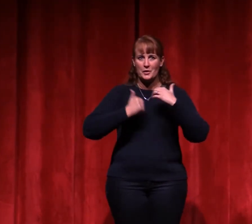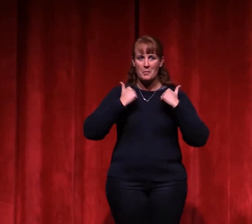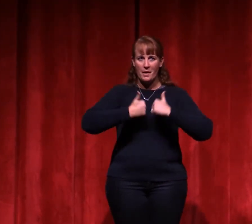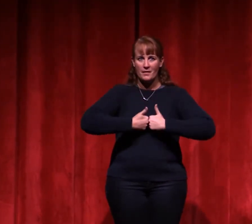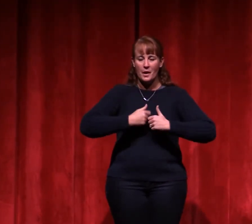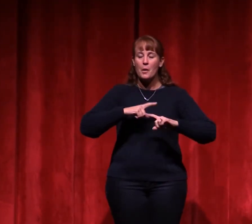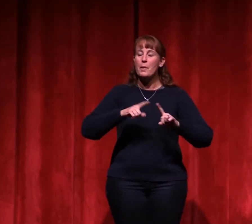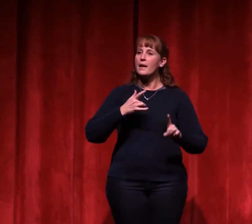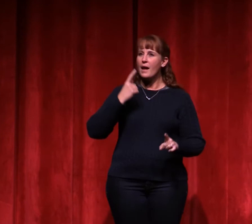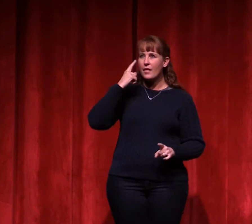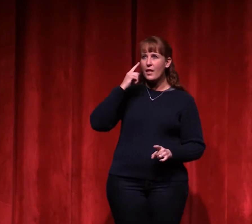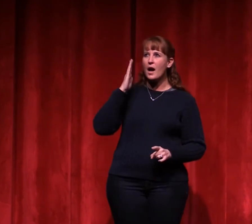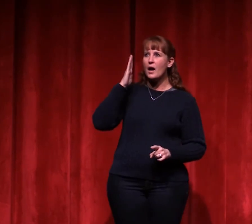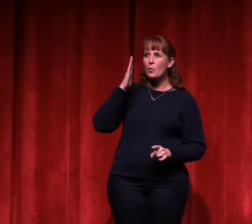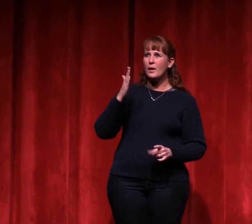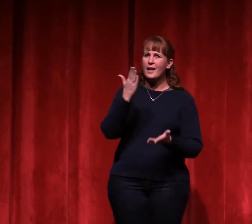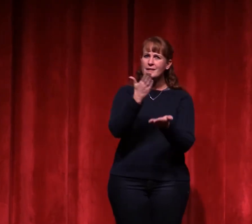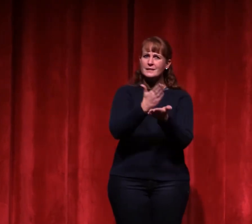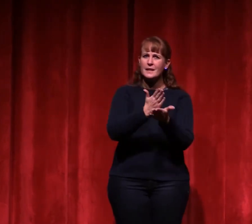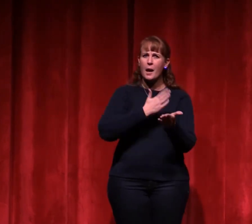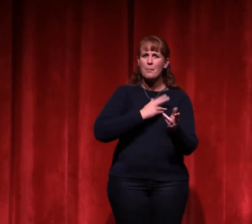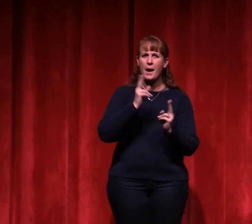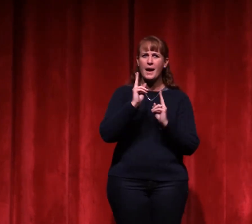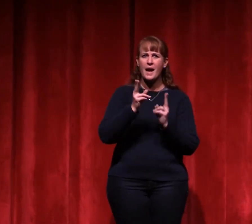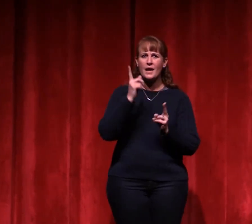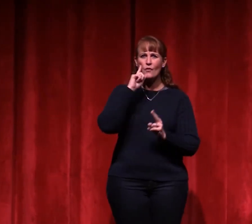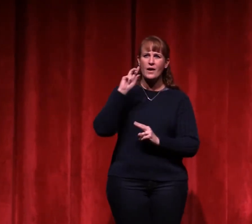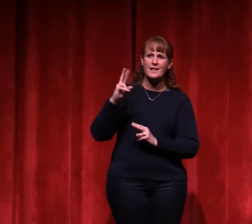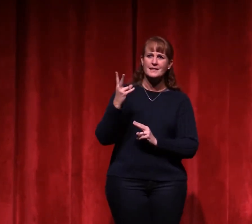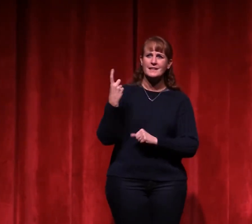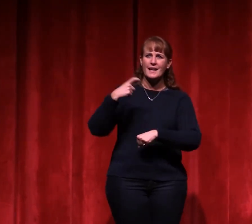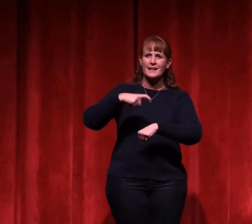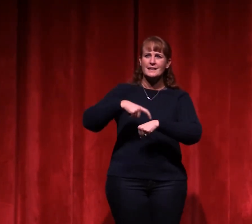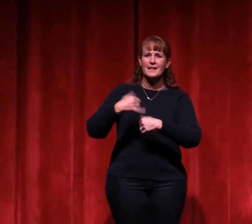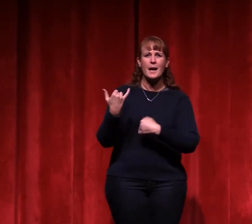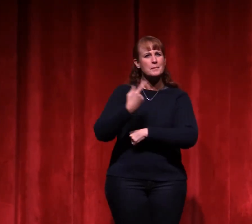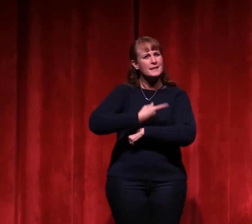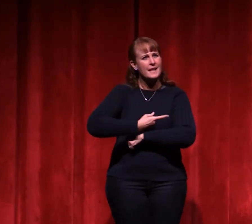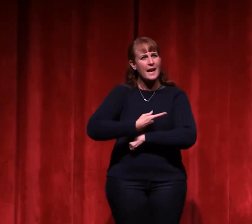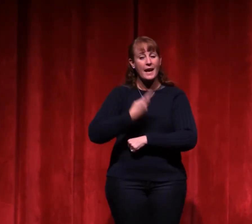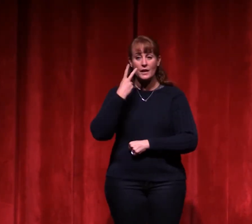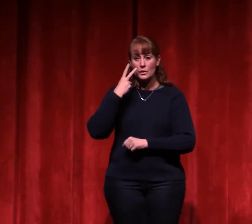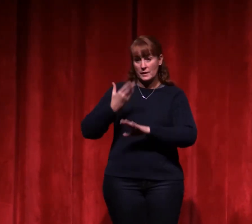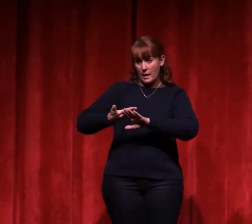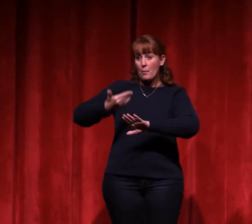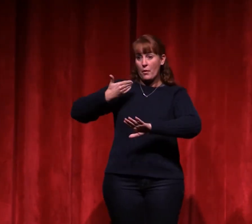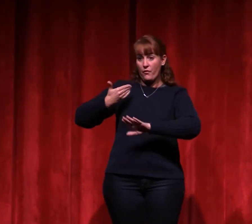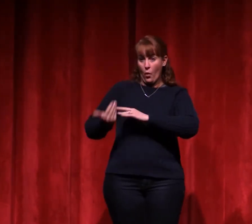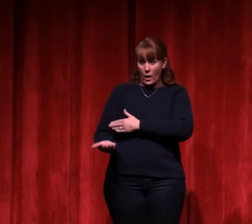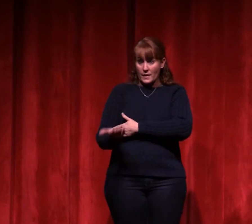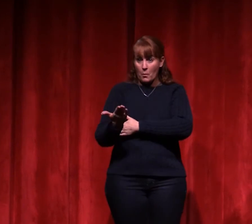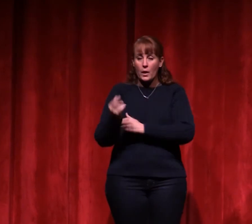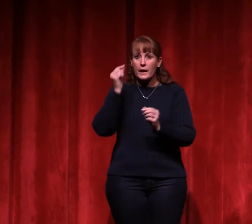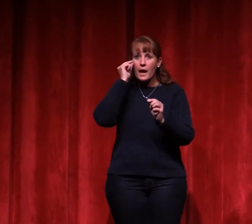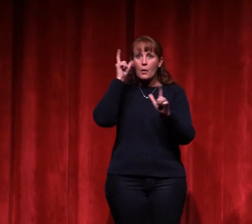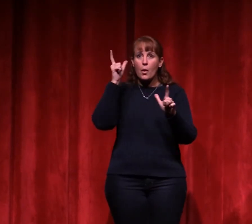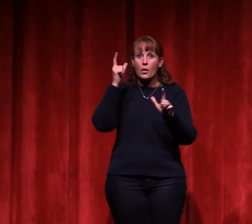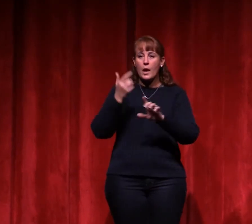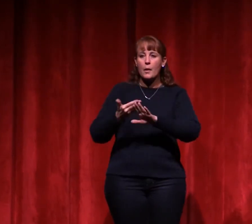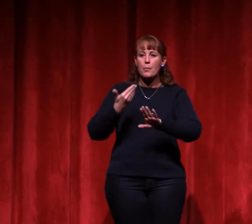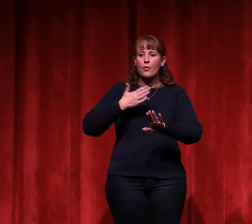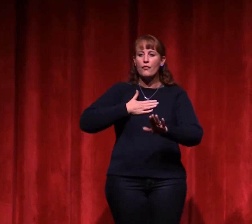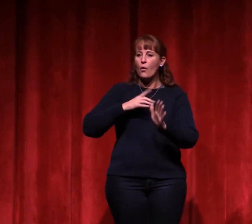myself, am I gonna call off this hunt for the second time today? You see, much earlier that morning, I had woken up before